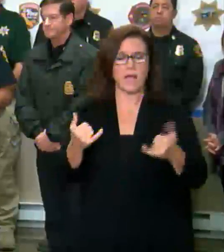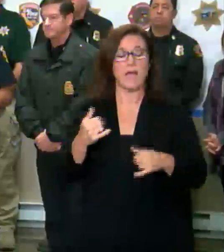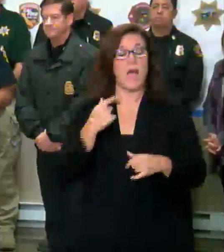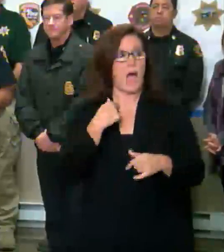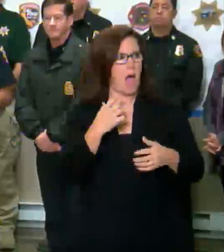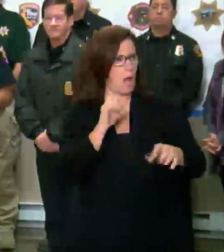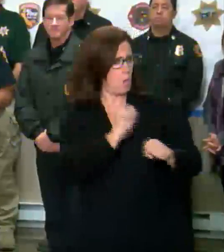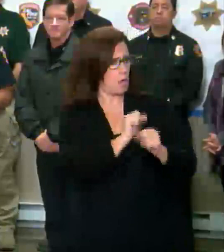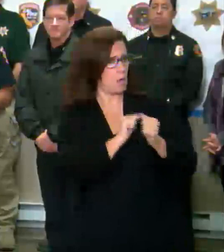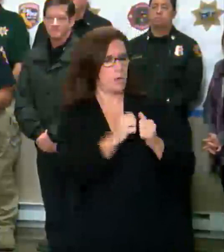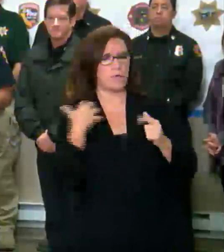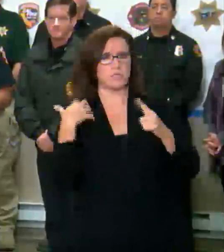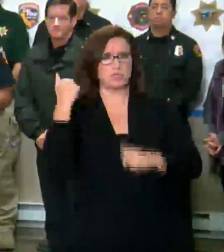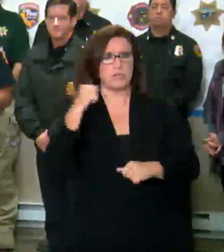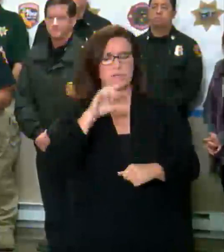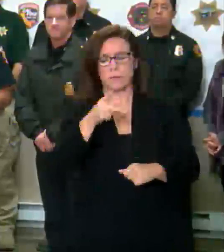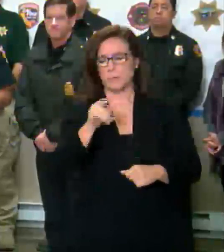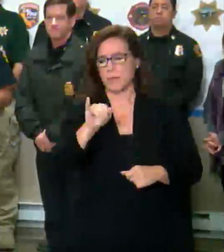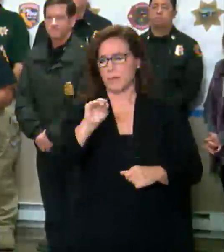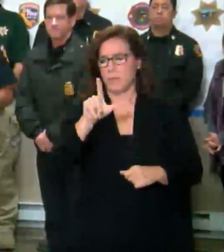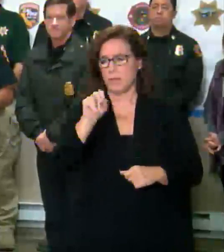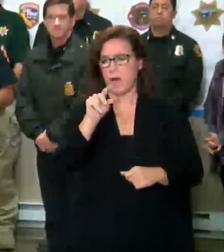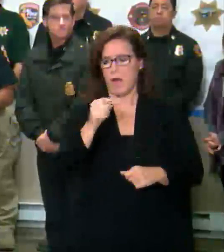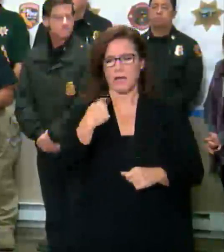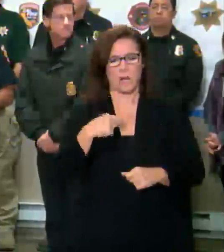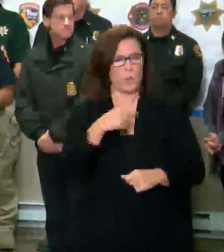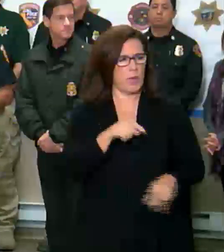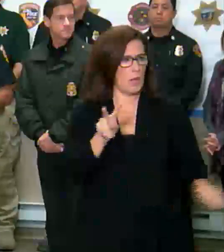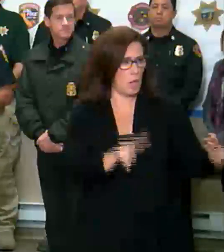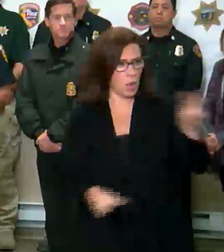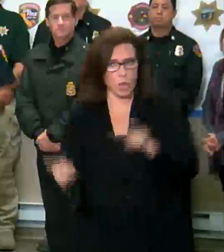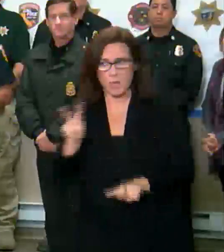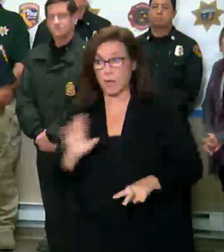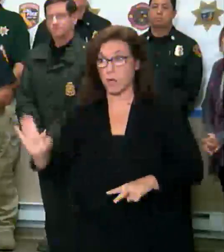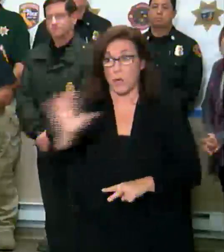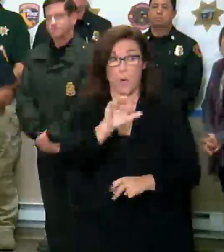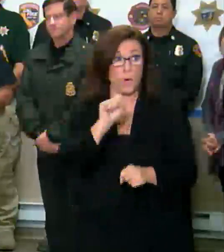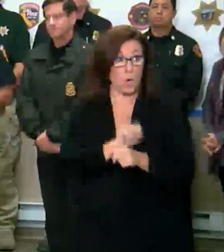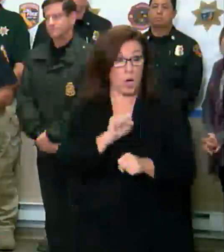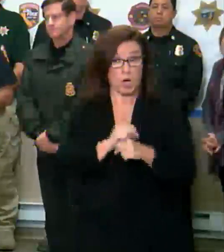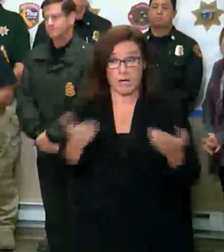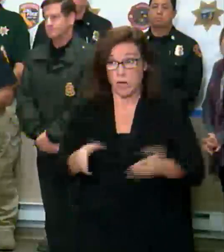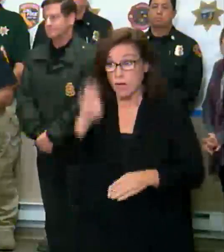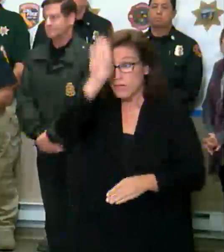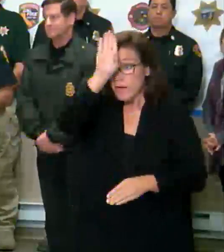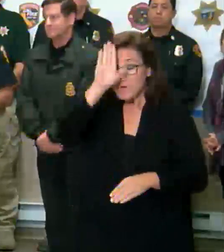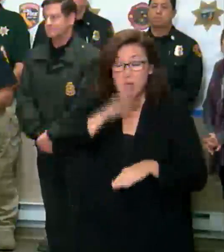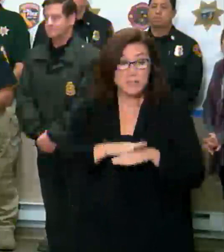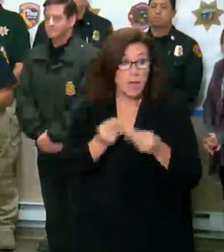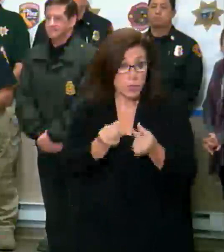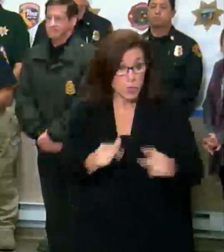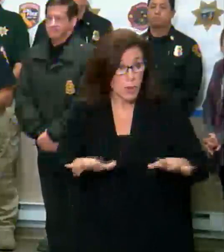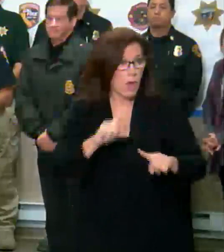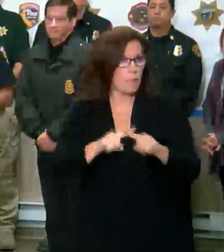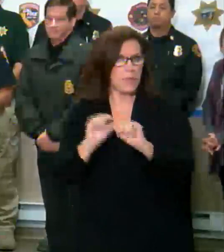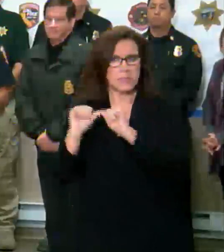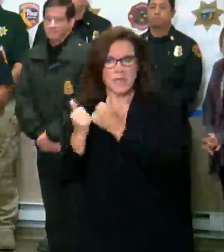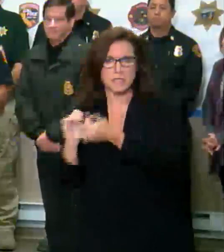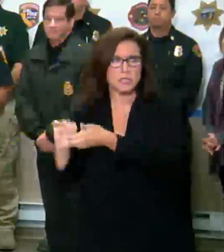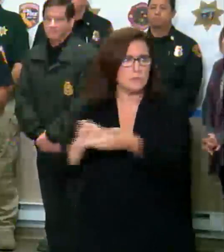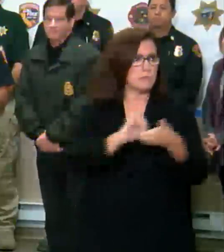very impressed in the cooperation, the diligence, and the great effort of the firefighters out there on the ground. As a